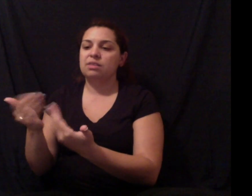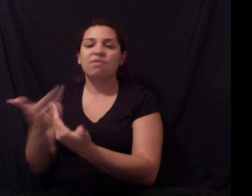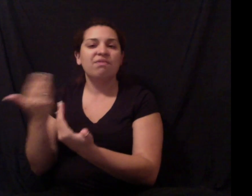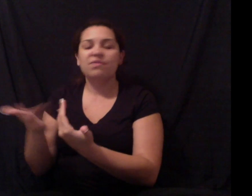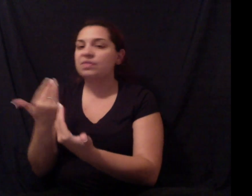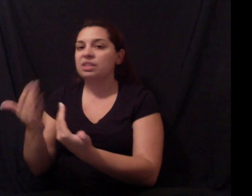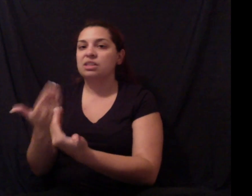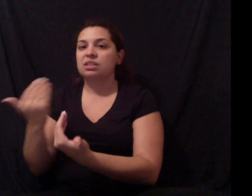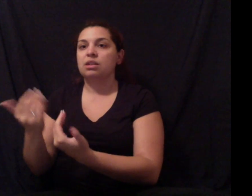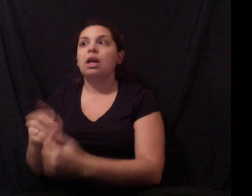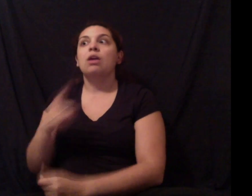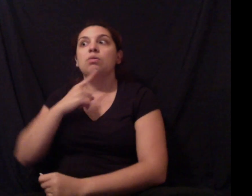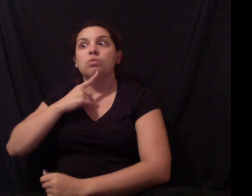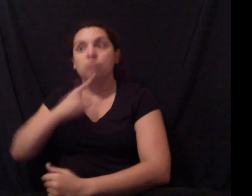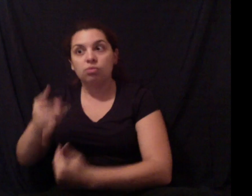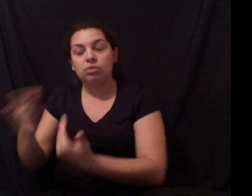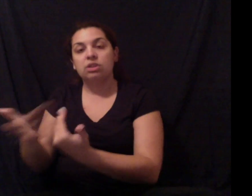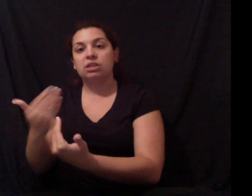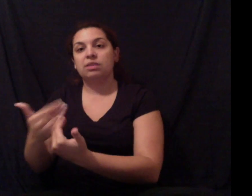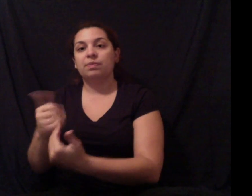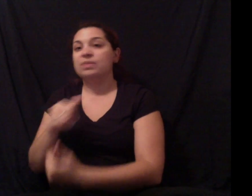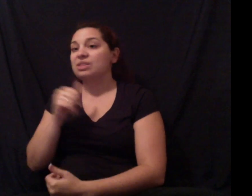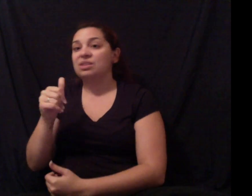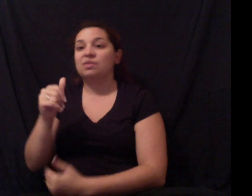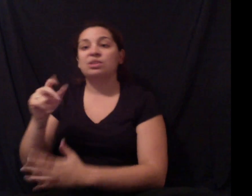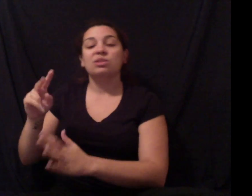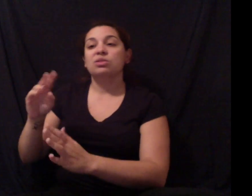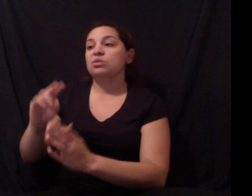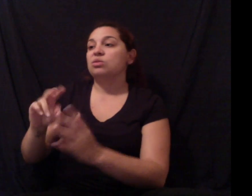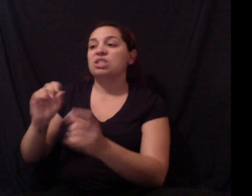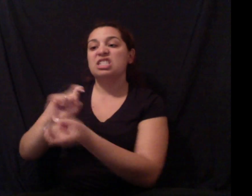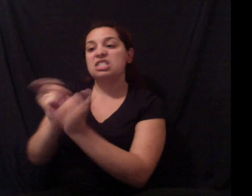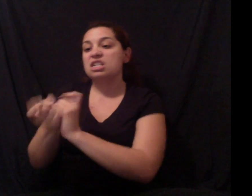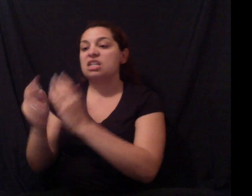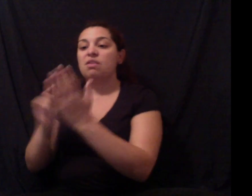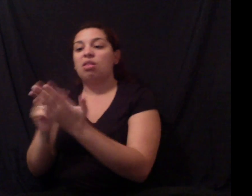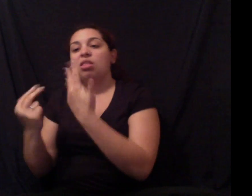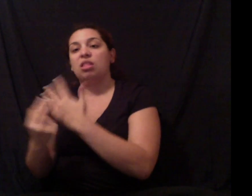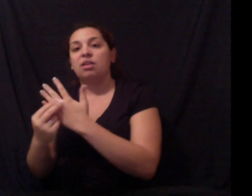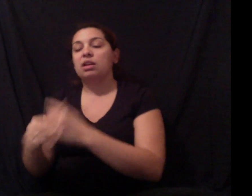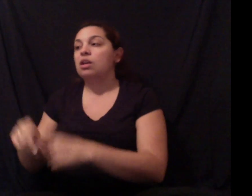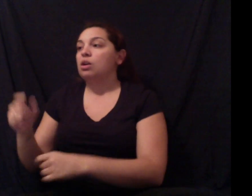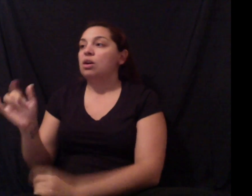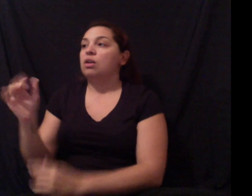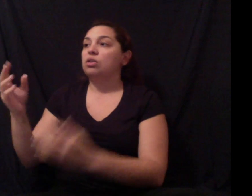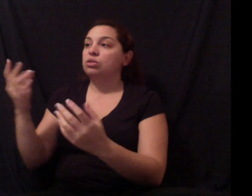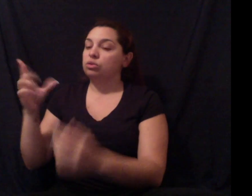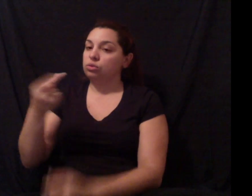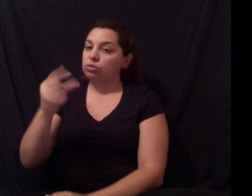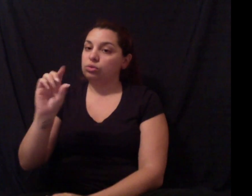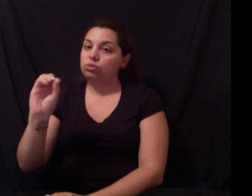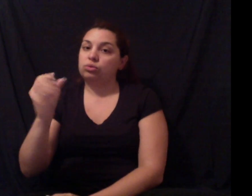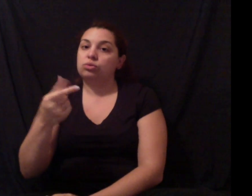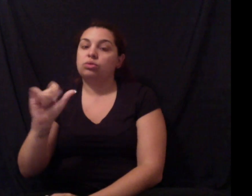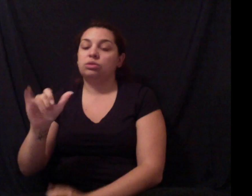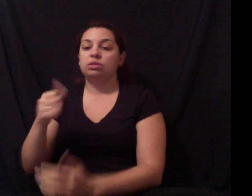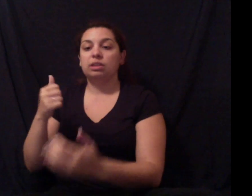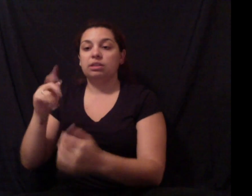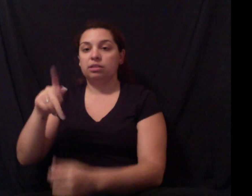interface, like really, really simple. You don't have to switch from front end to back end. There's integration with Google Apps, a new partnership with Getty Images